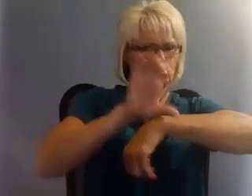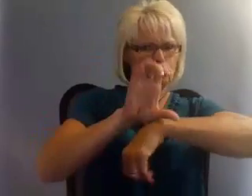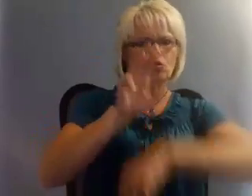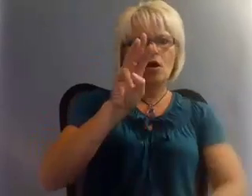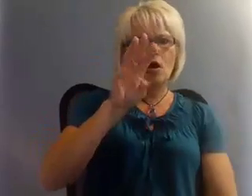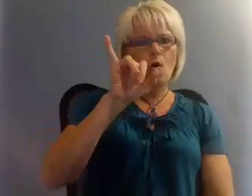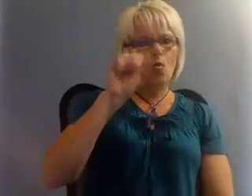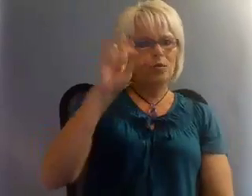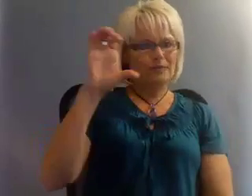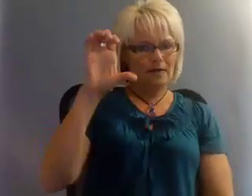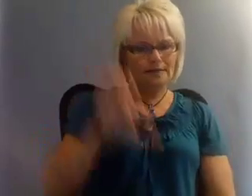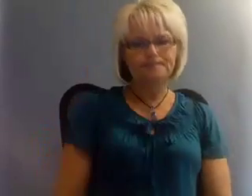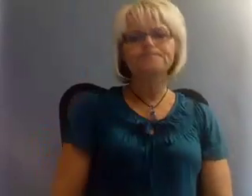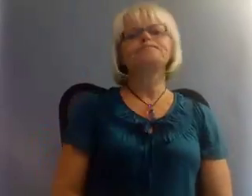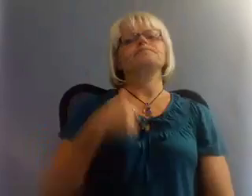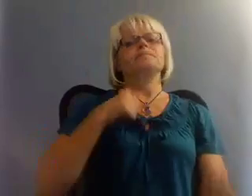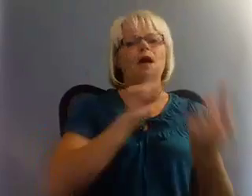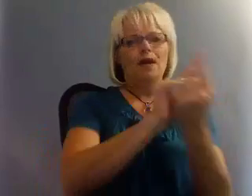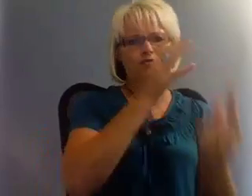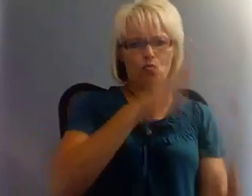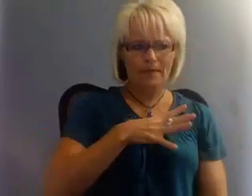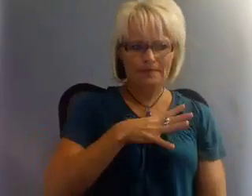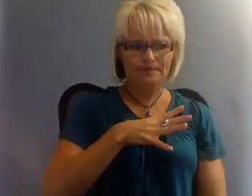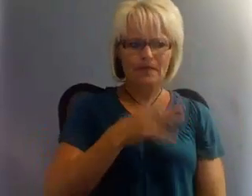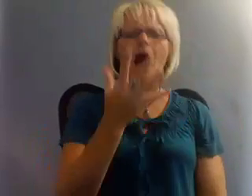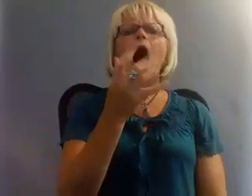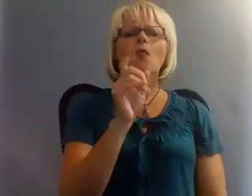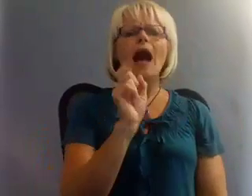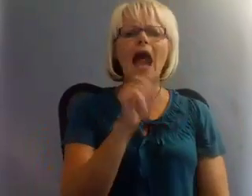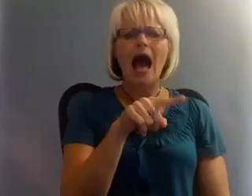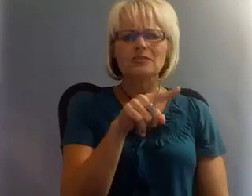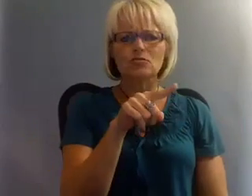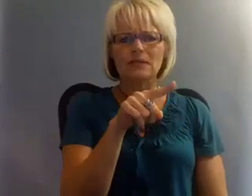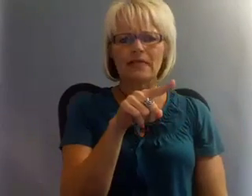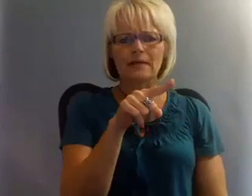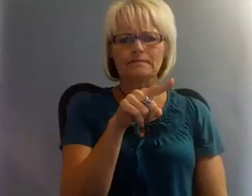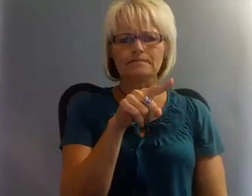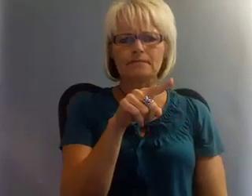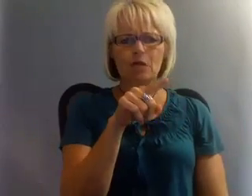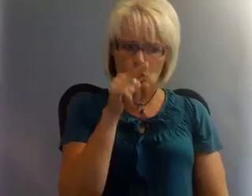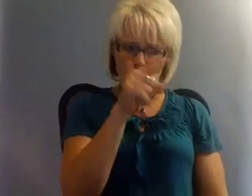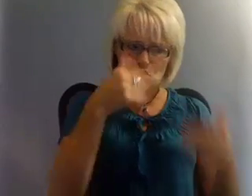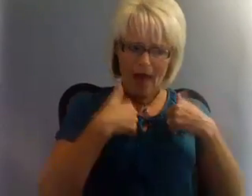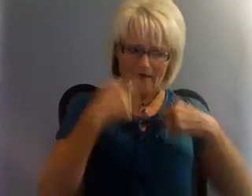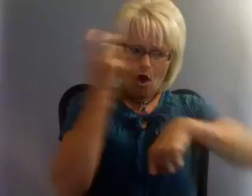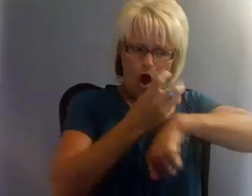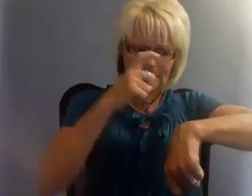a lady. I said, let me ask you a question. She said, yeah. I said, do you have a hard time getting your husband to do stuff for you? She goes, Pastor, you have no idea.